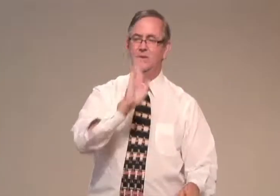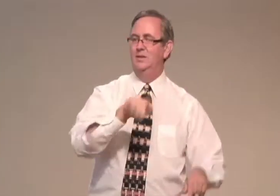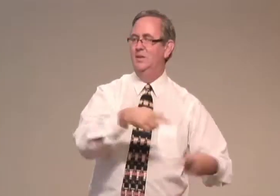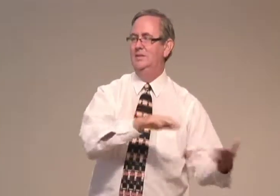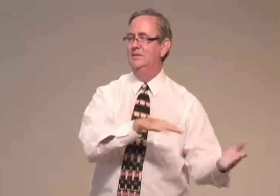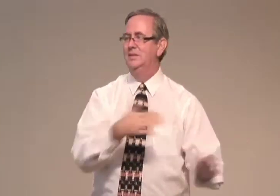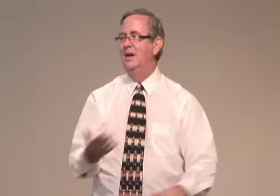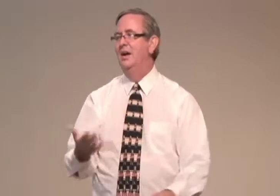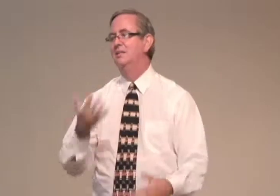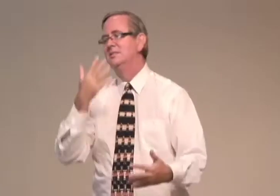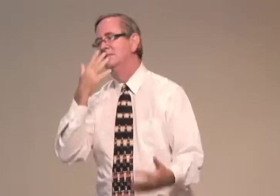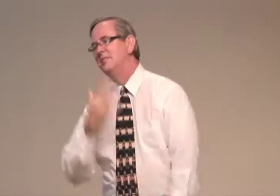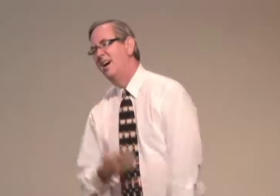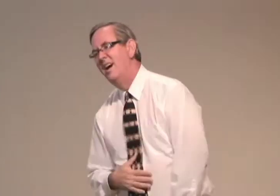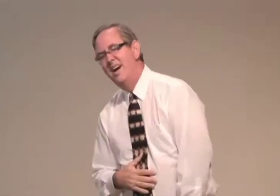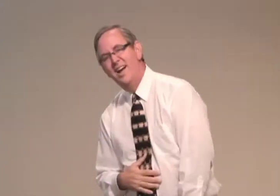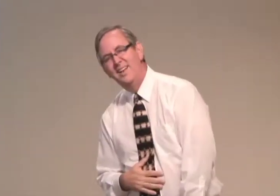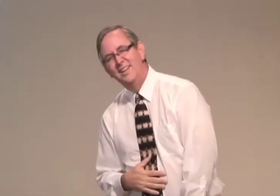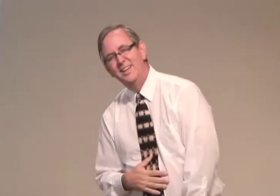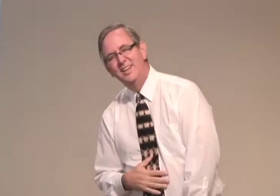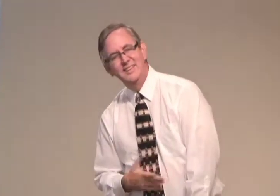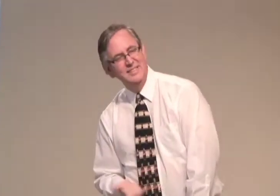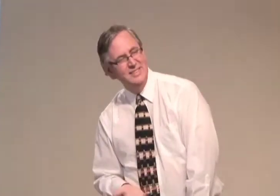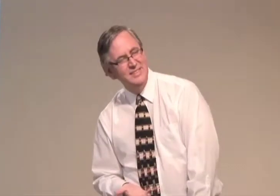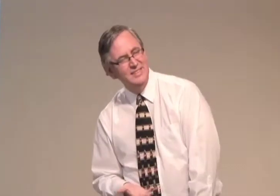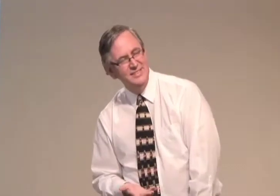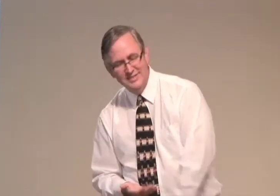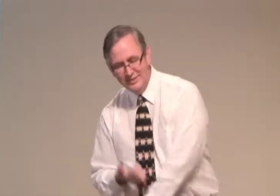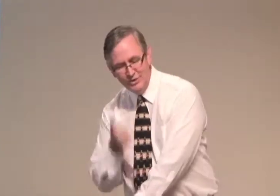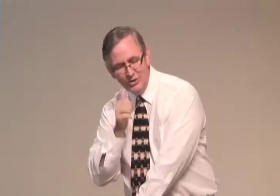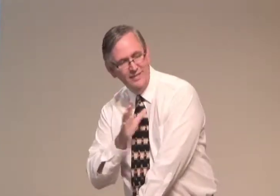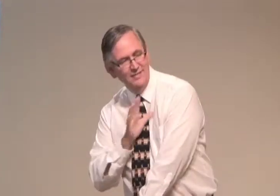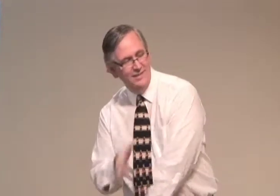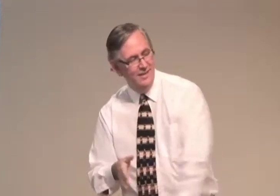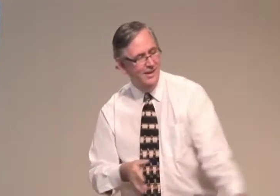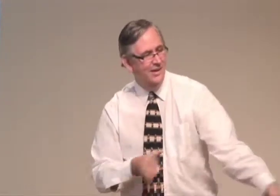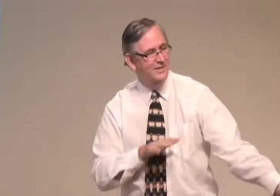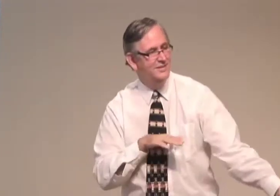Her prognosis is getting better and better. The little boy is going to die.